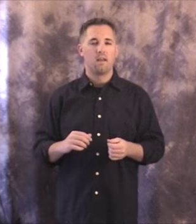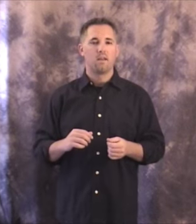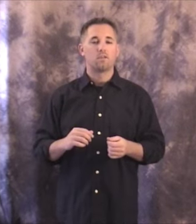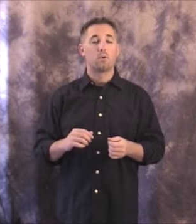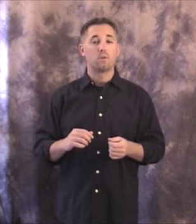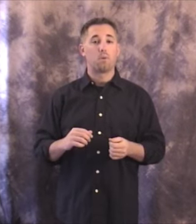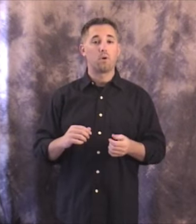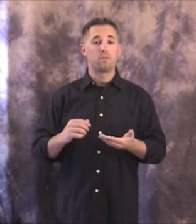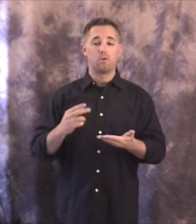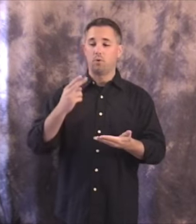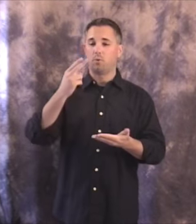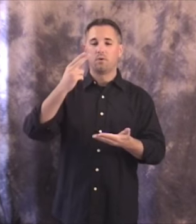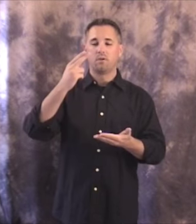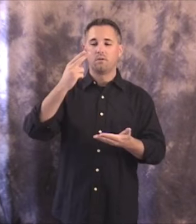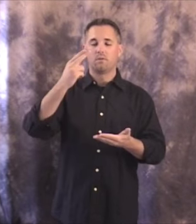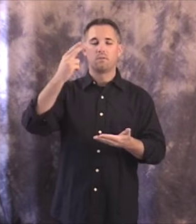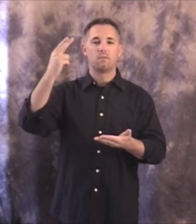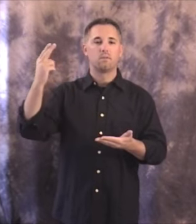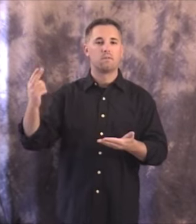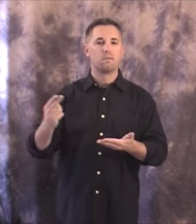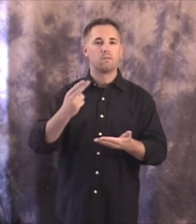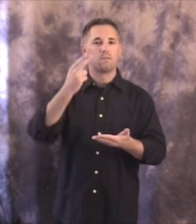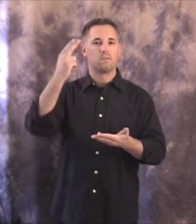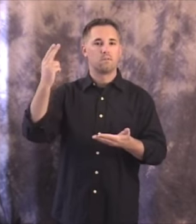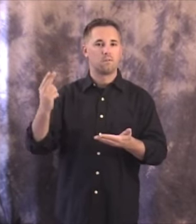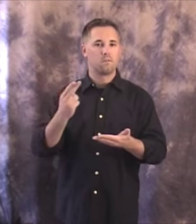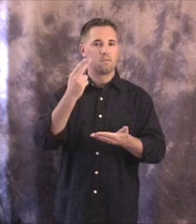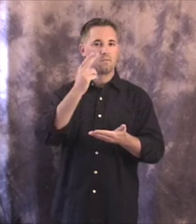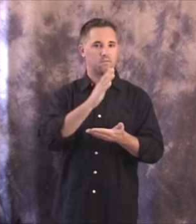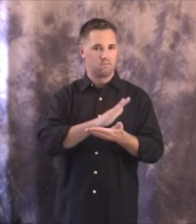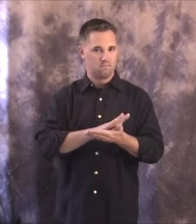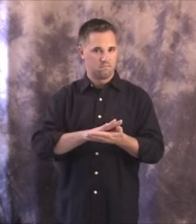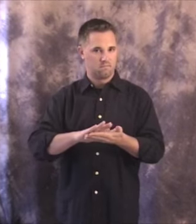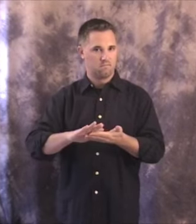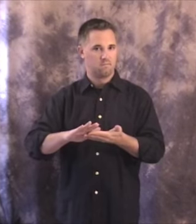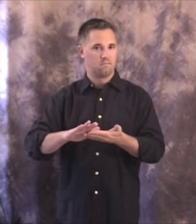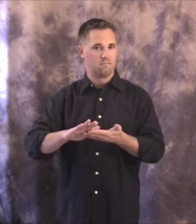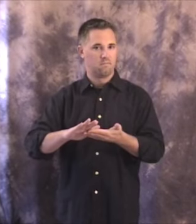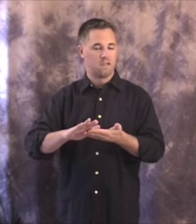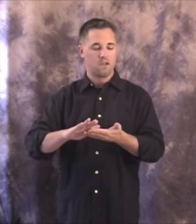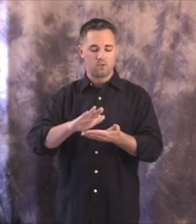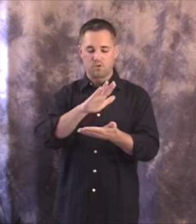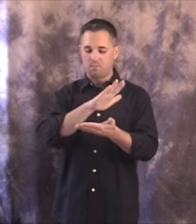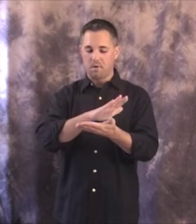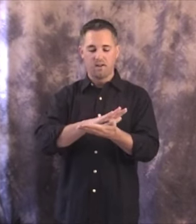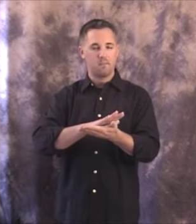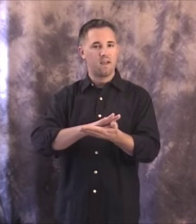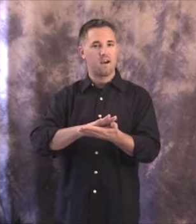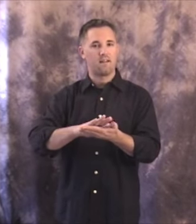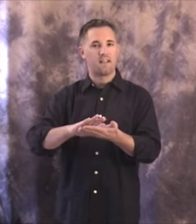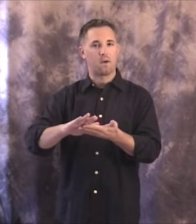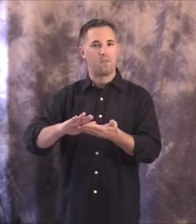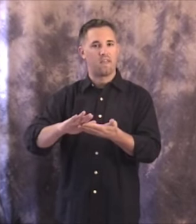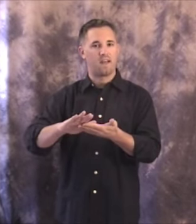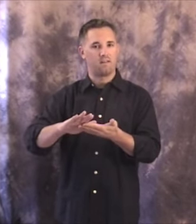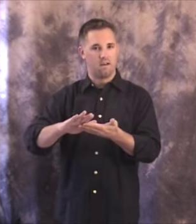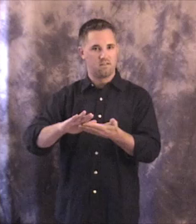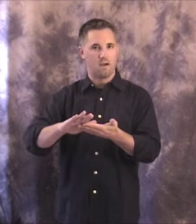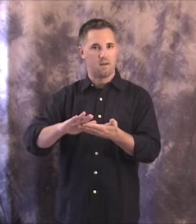So it's important to do So just barely make contact with that non-dominant